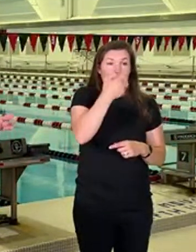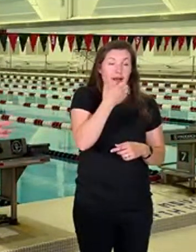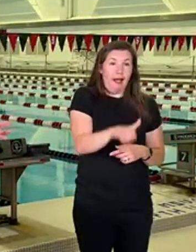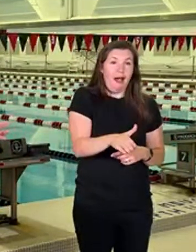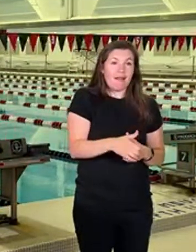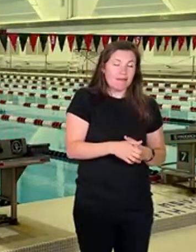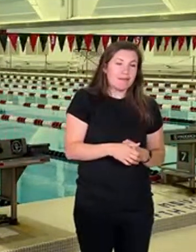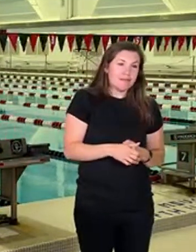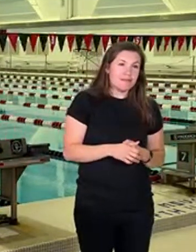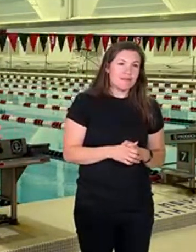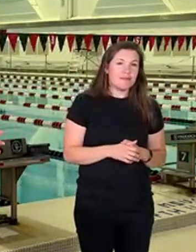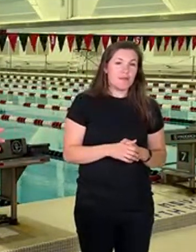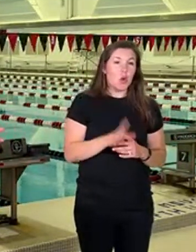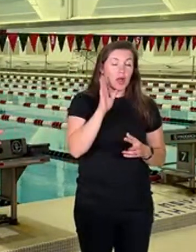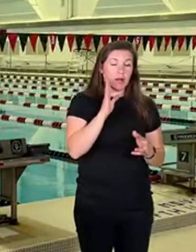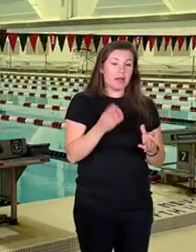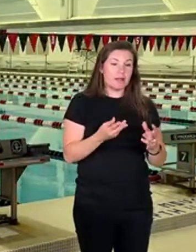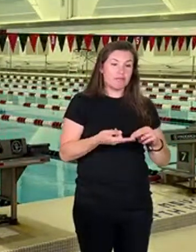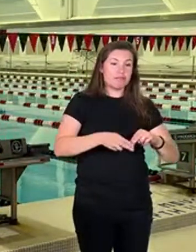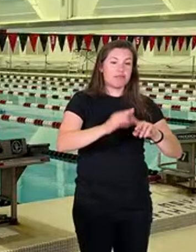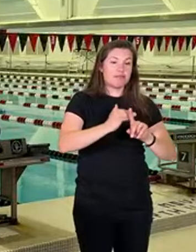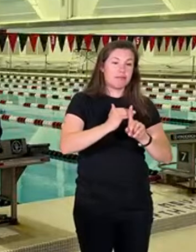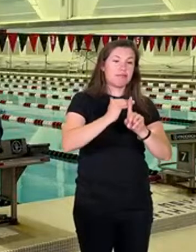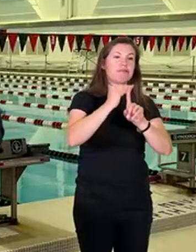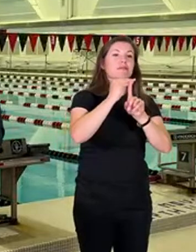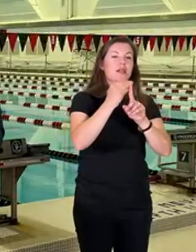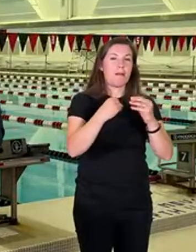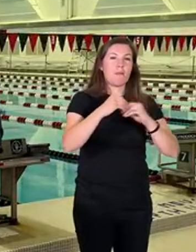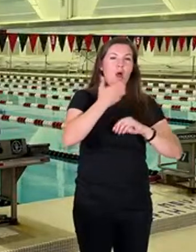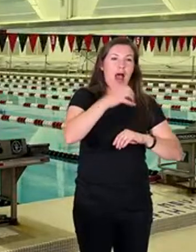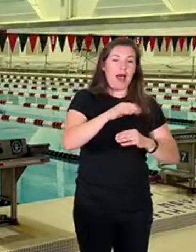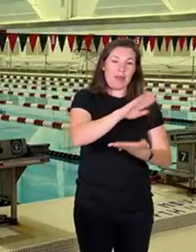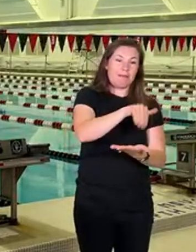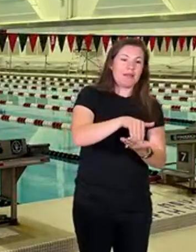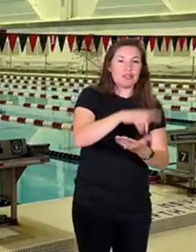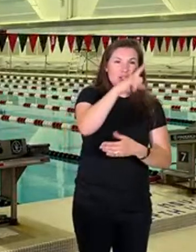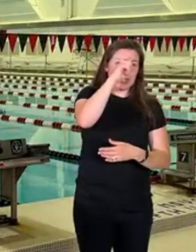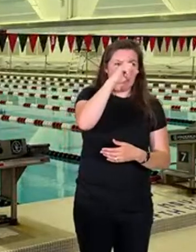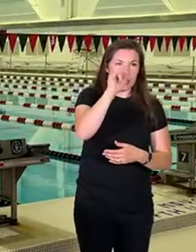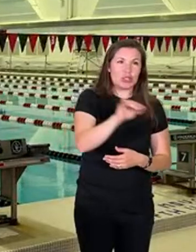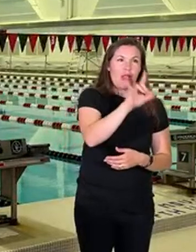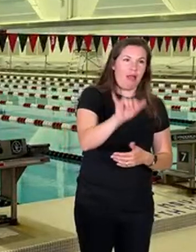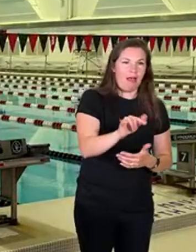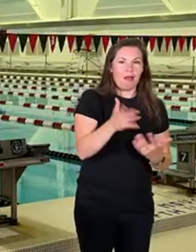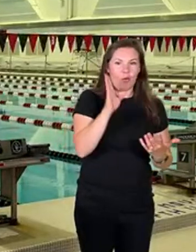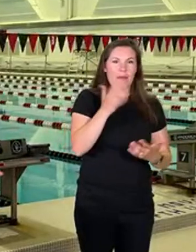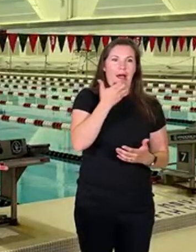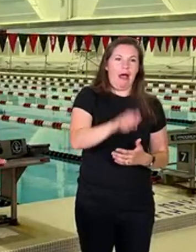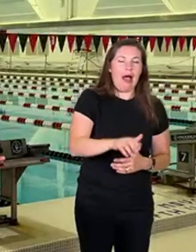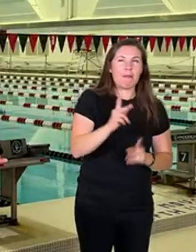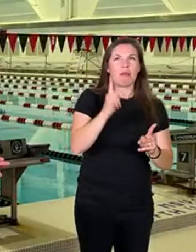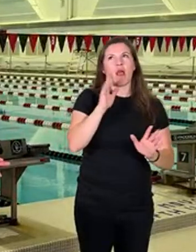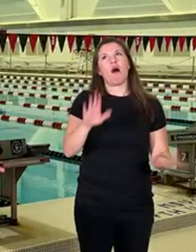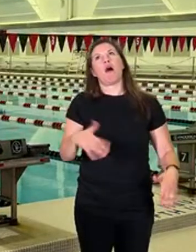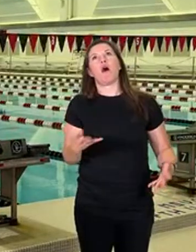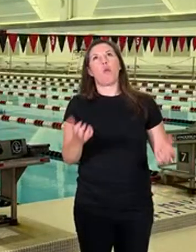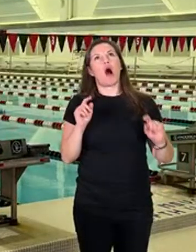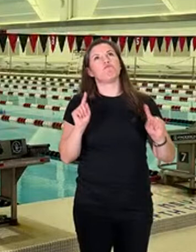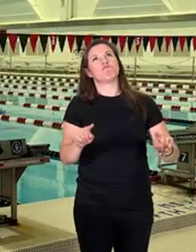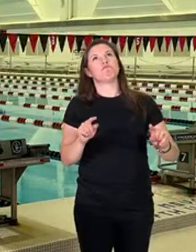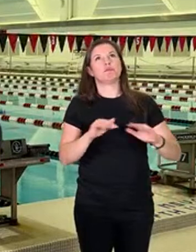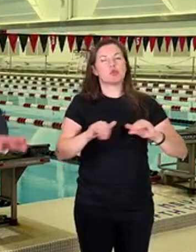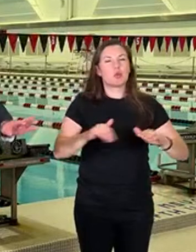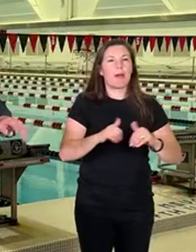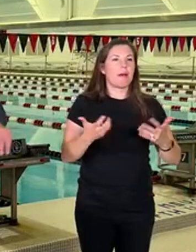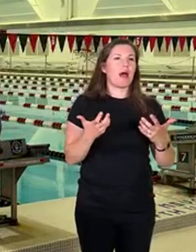hot for our region, and it's going to get hotter now that we're coming into the dog days of summer. And people are going to be thinking, I really want to go swimming.